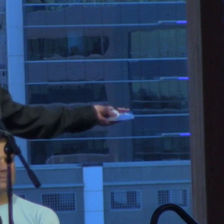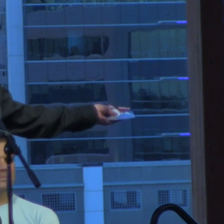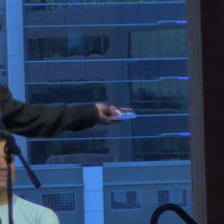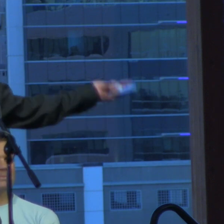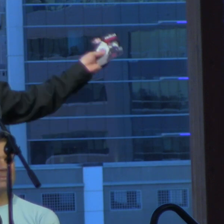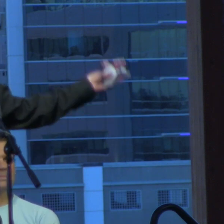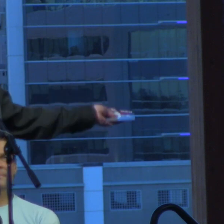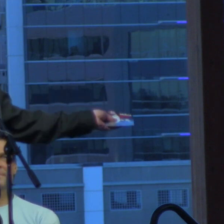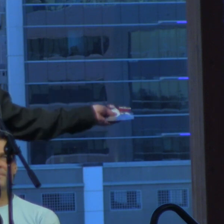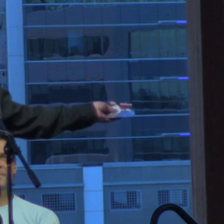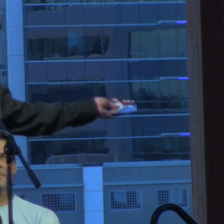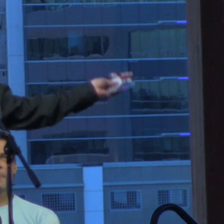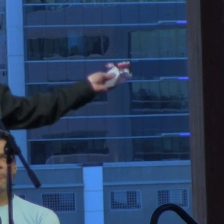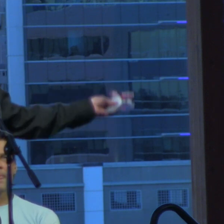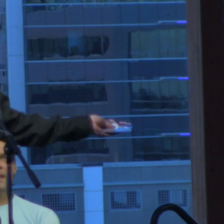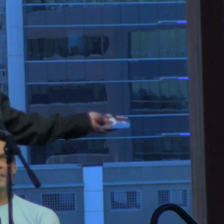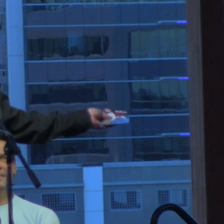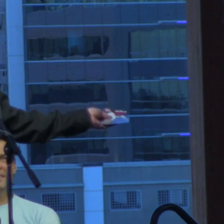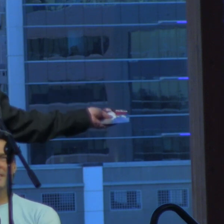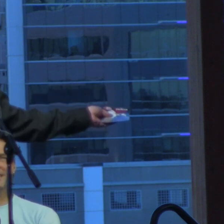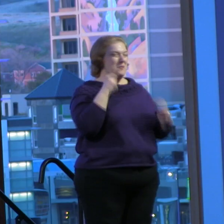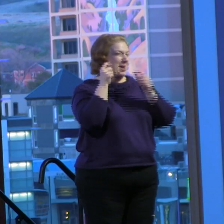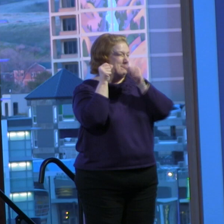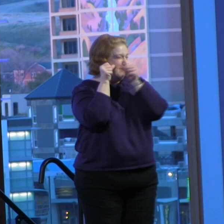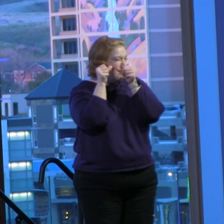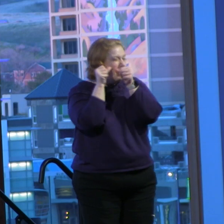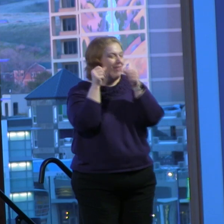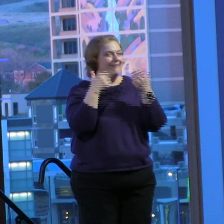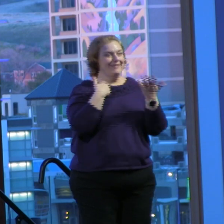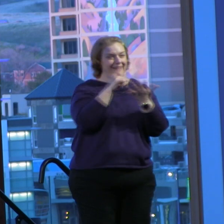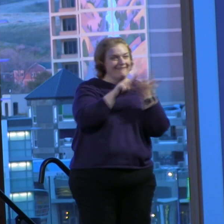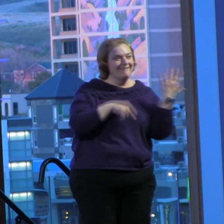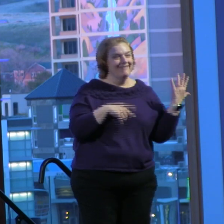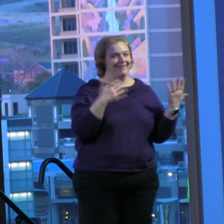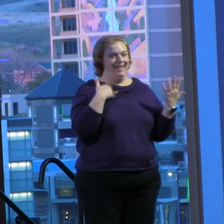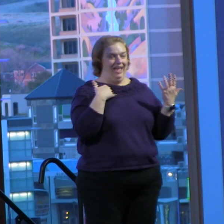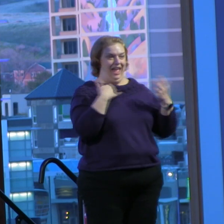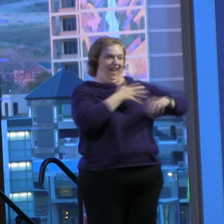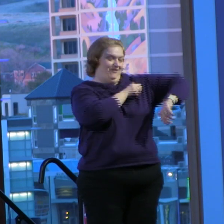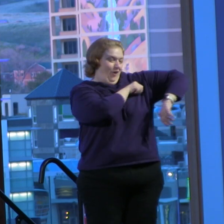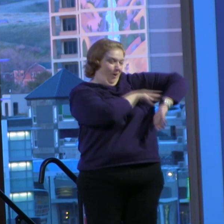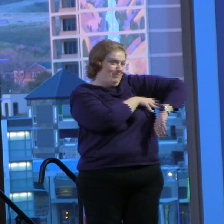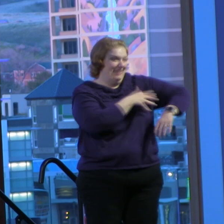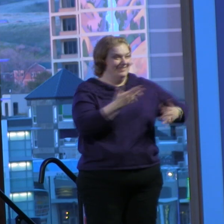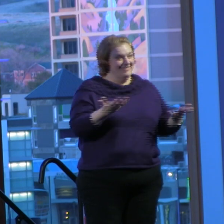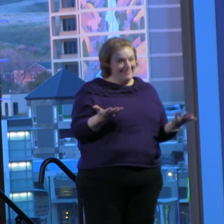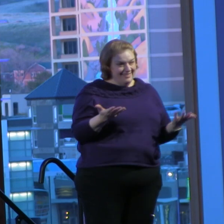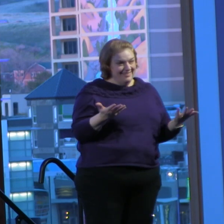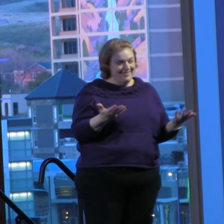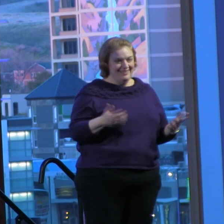teenager. We got braces, we got pimples, we got armpit hair,